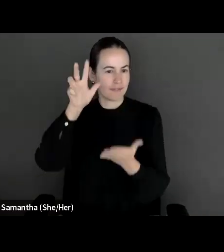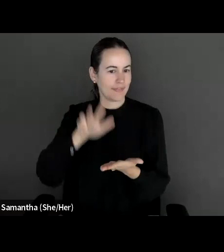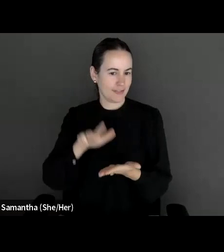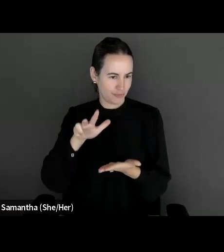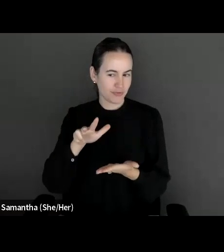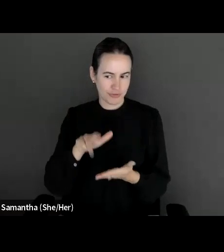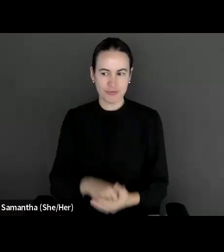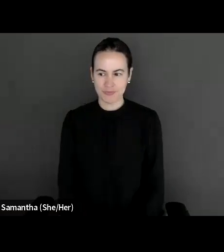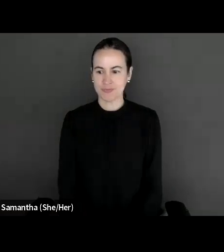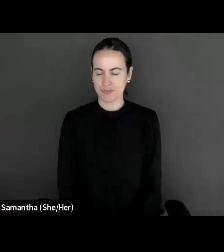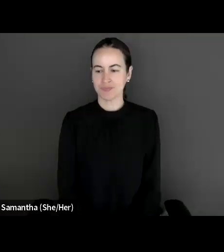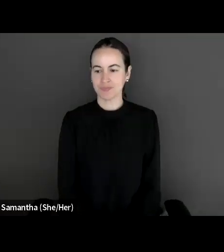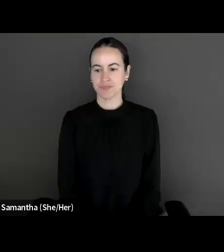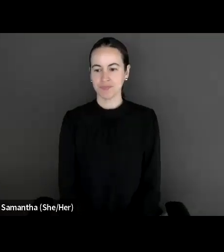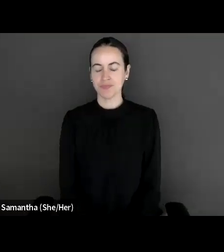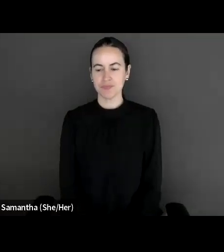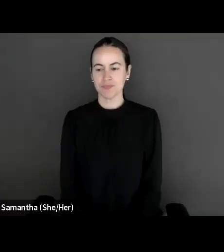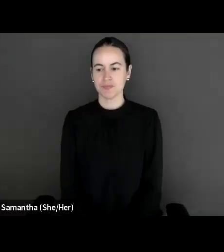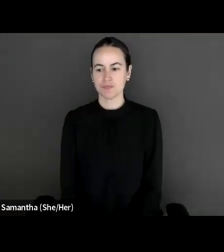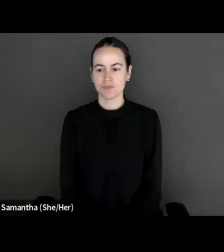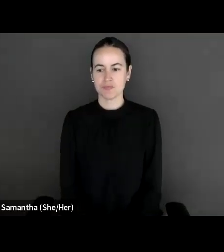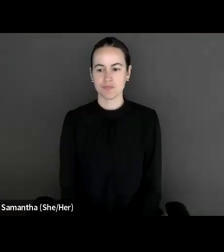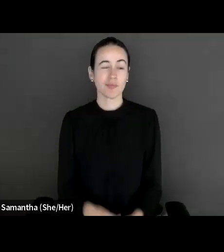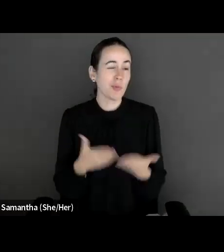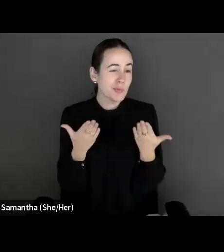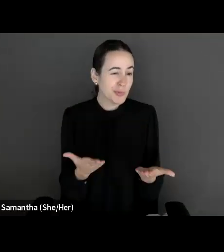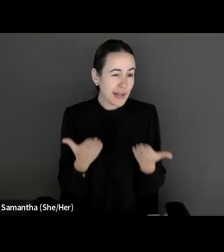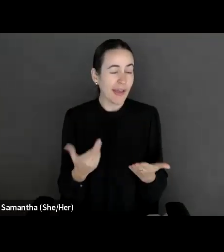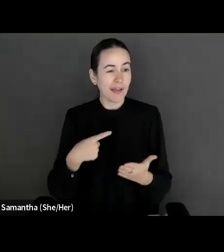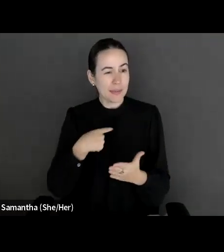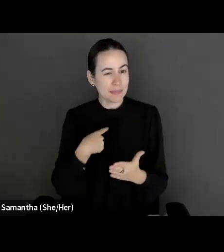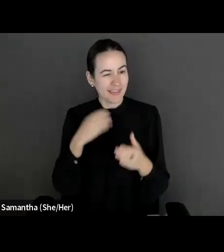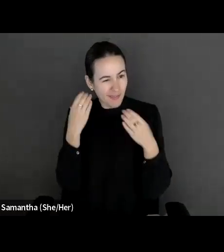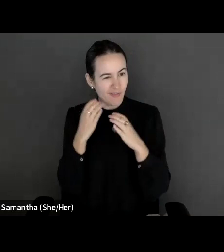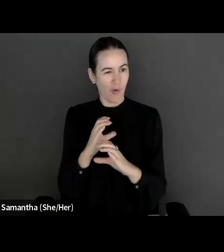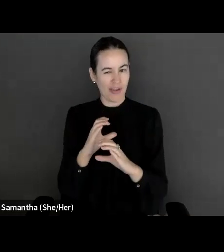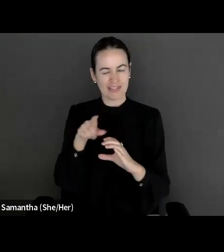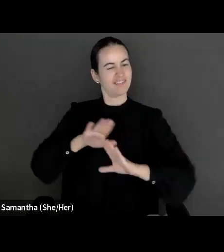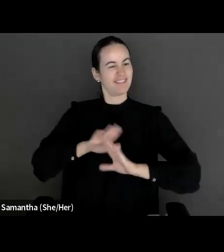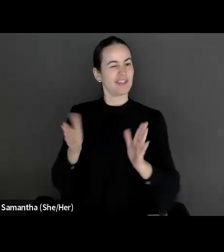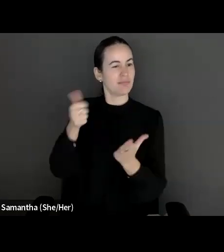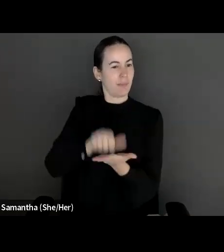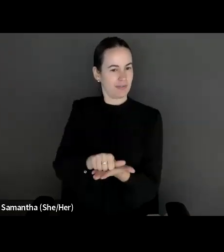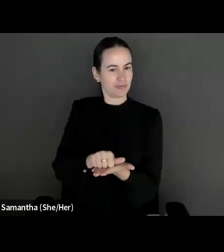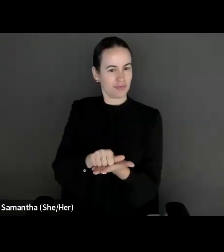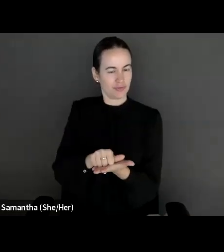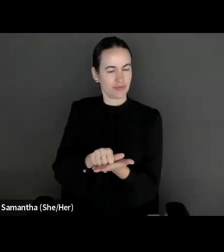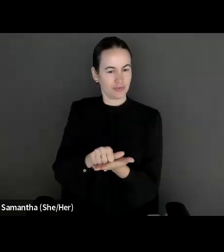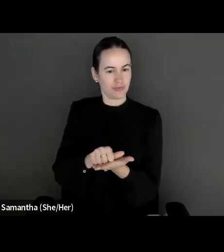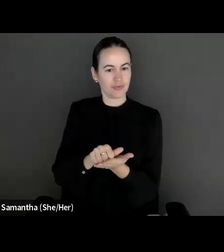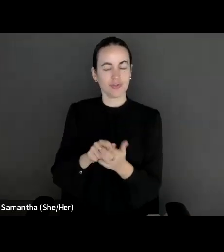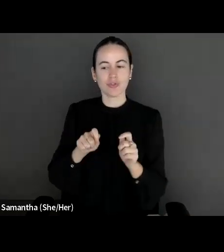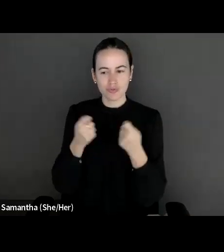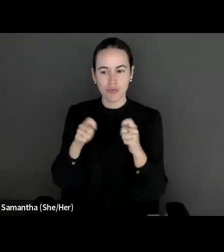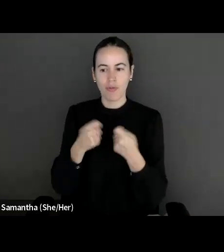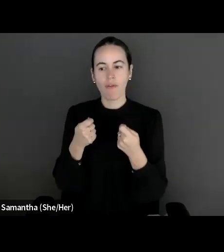And a good chunk of what I'm talking about today is actually already published in the journal Language Testing. And I just want